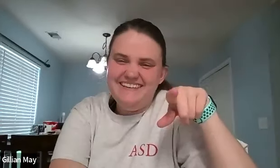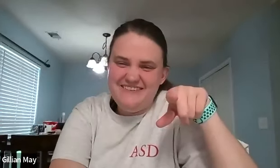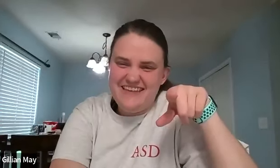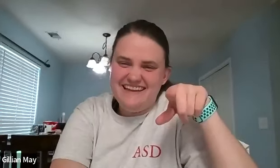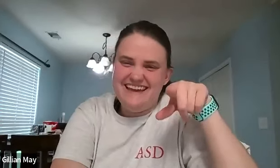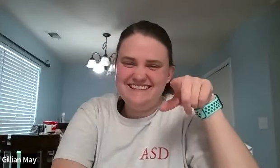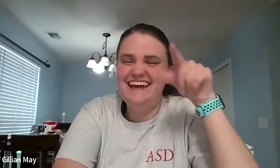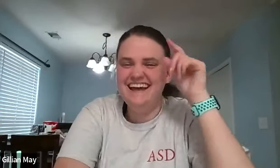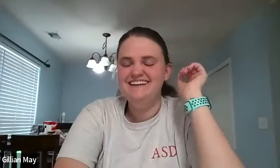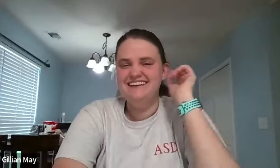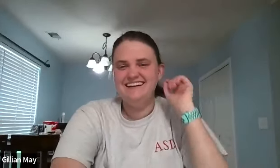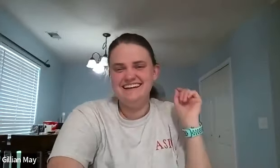love that. Yes.